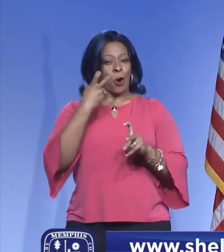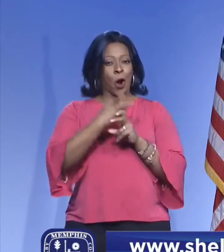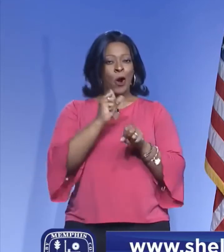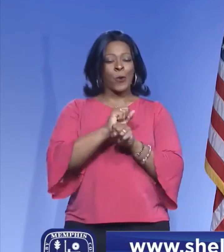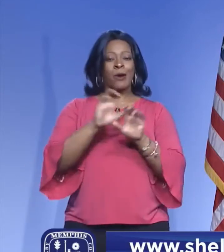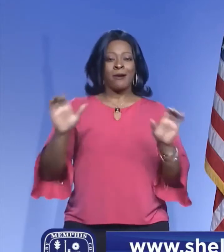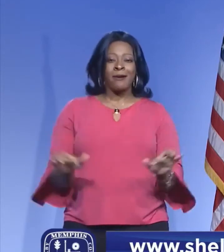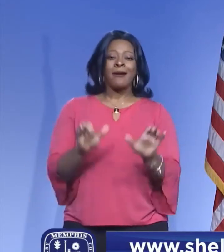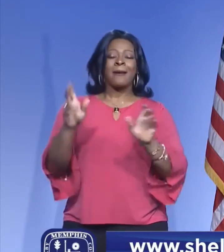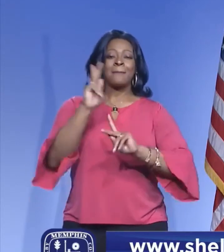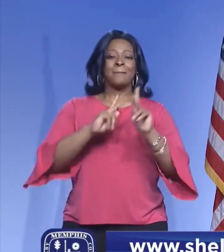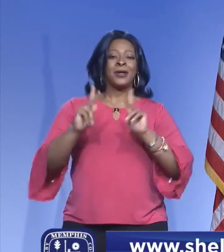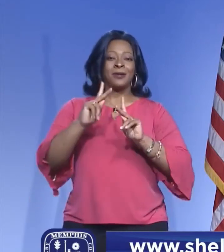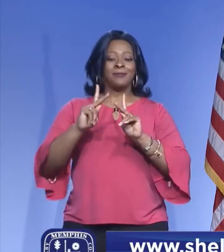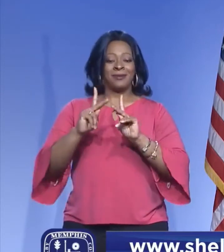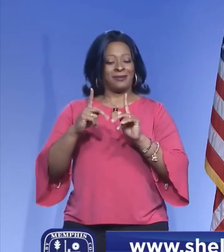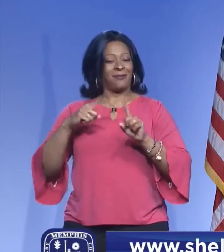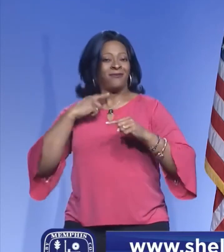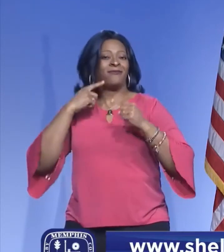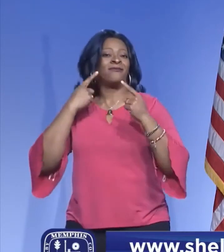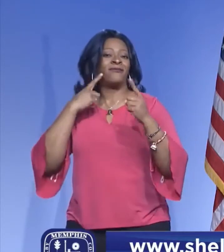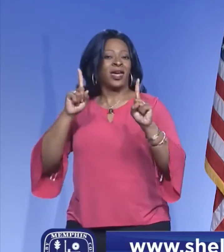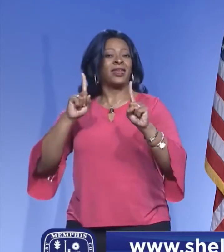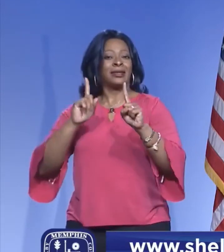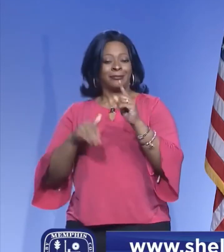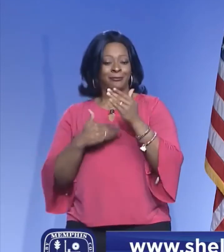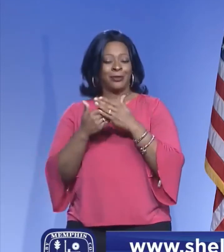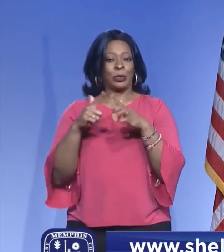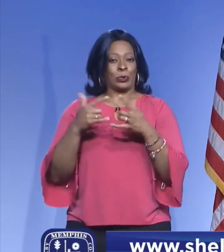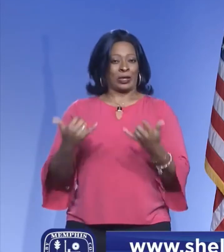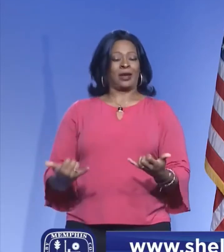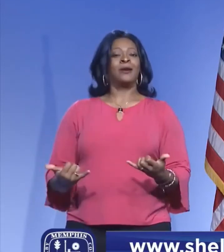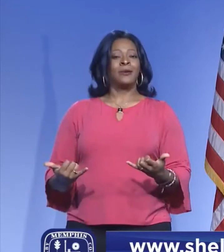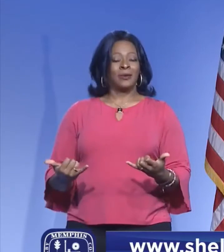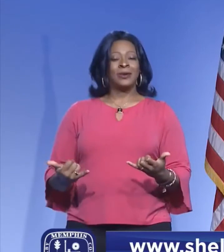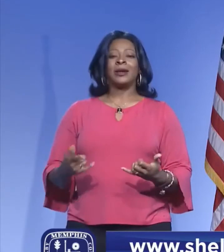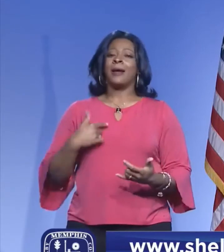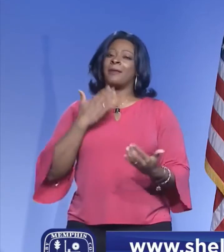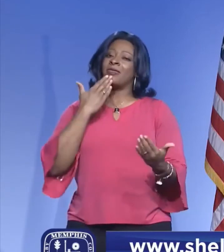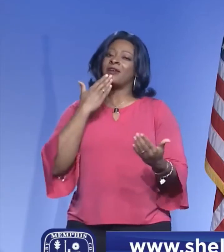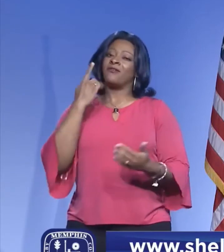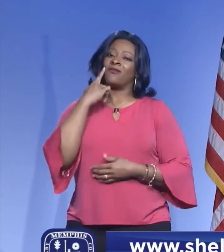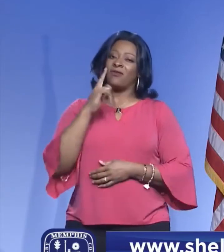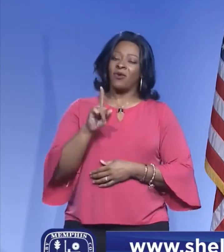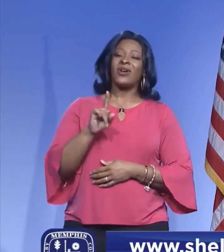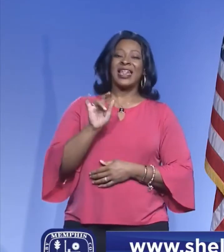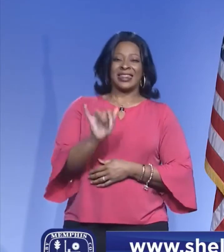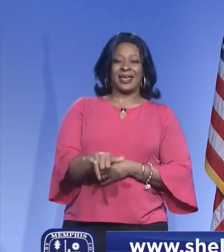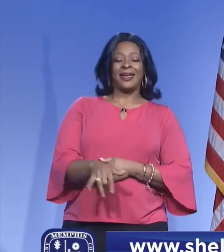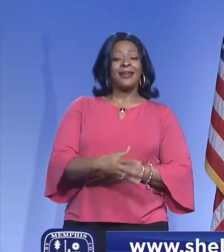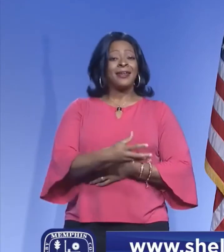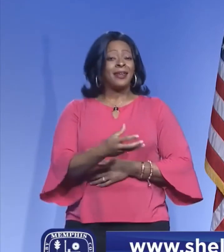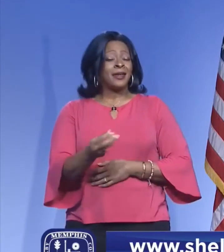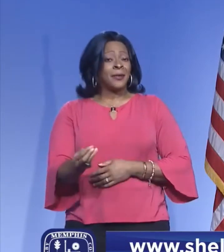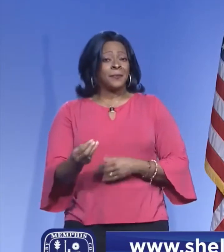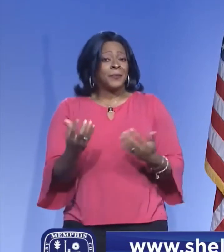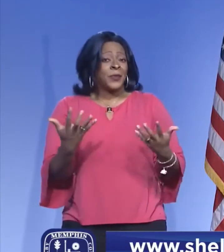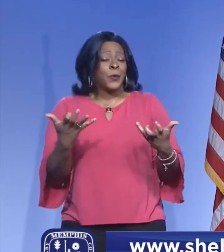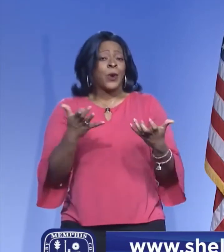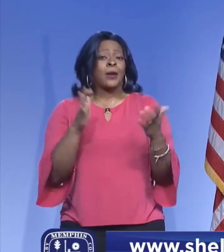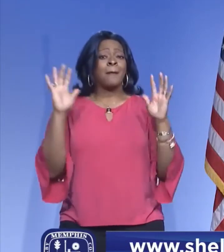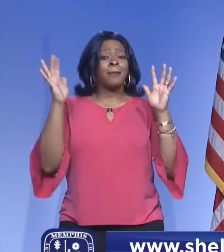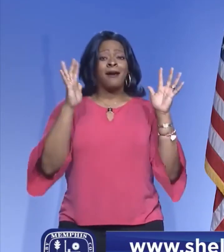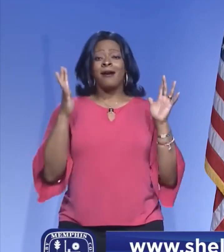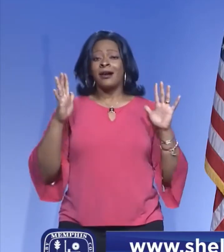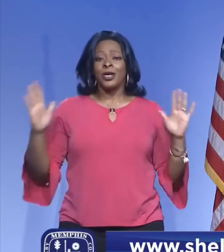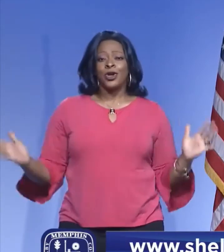have put into bringing us to this point. And so, I'm just grateful for that, and I want to applaud and